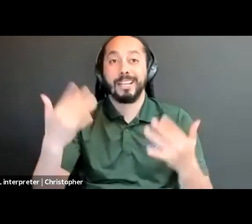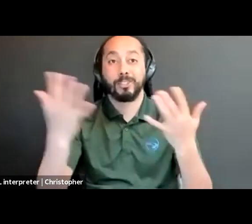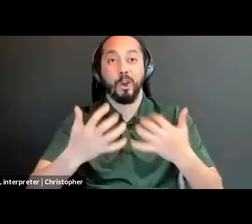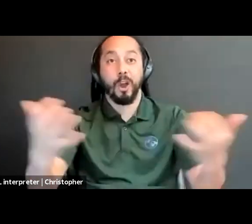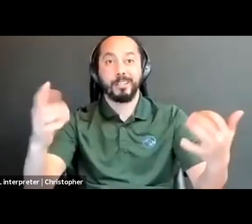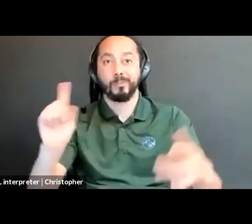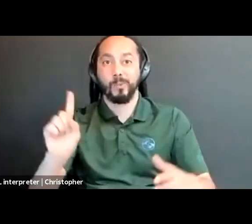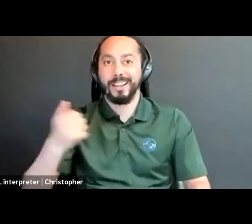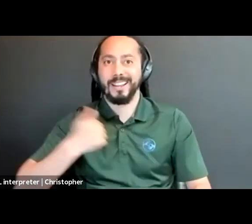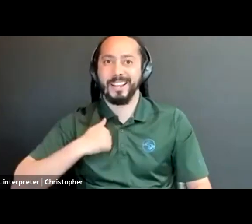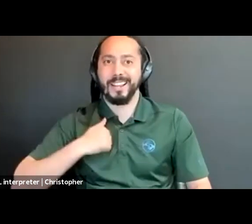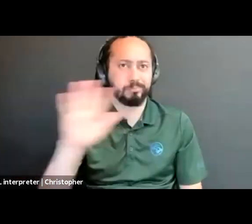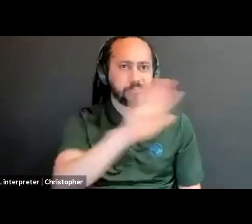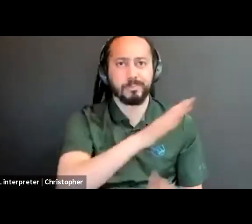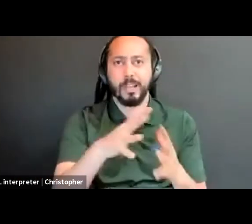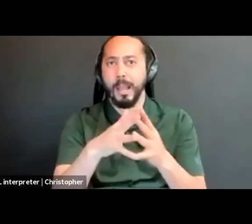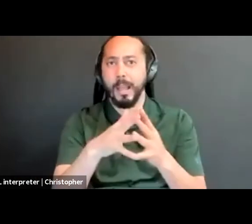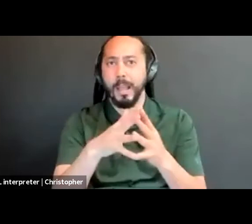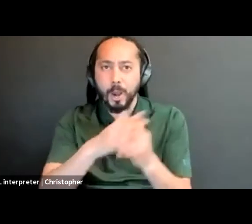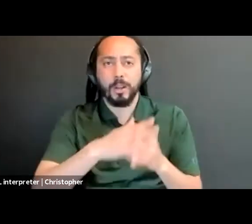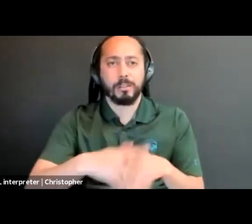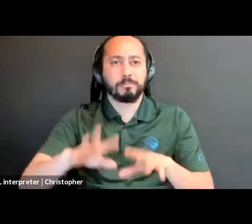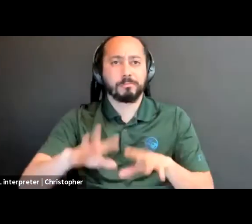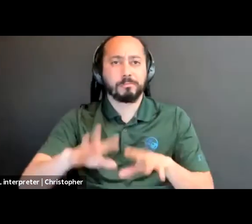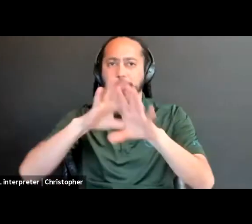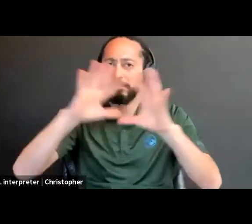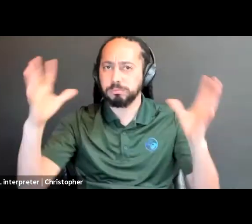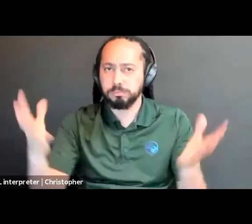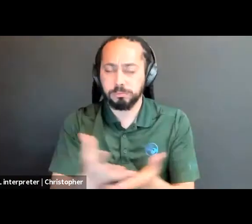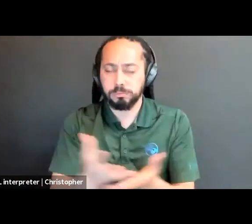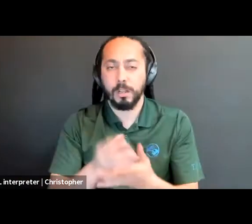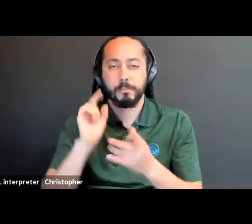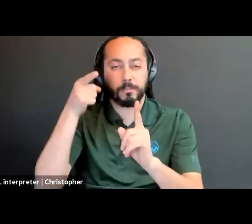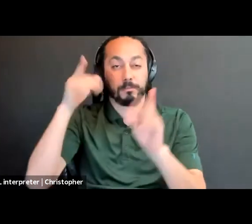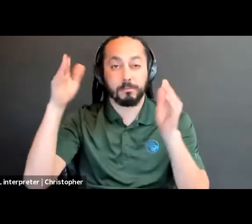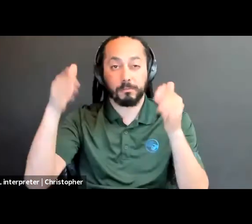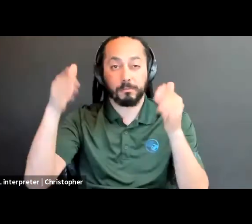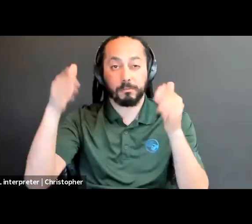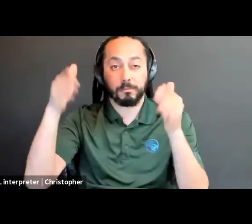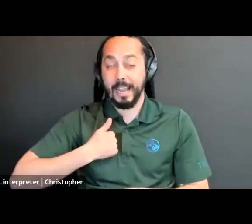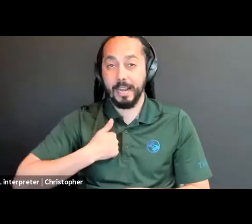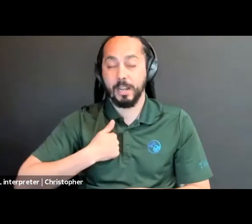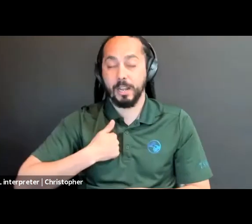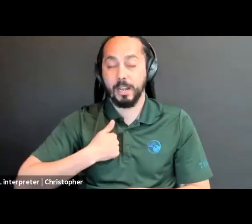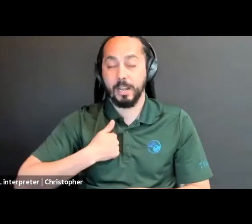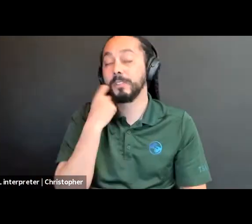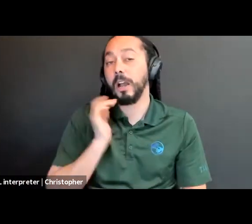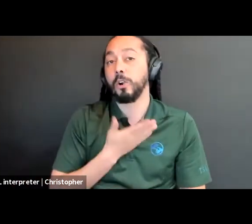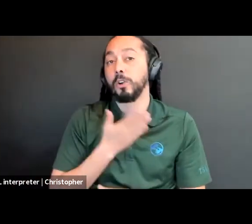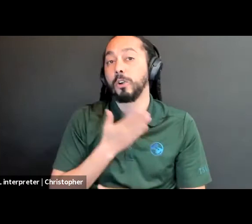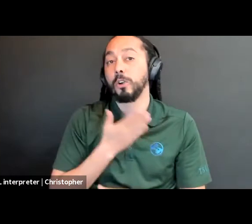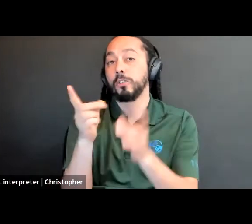countries across the globe. In Canada, we recently amended our Divorce Act to include family